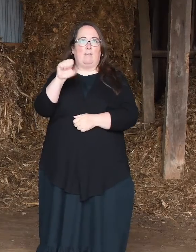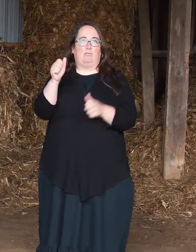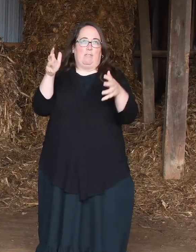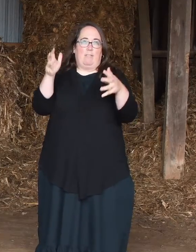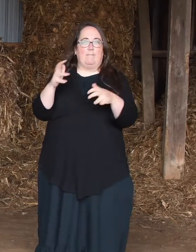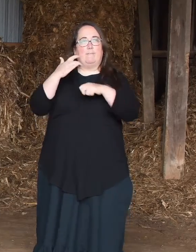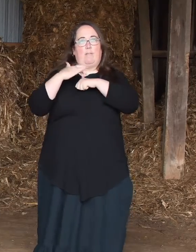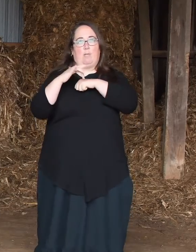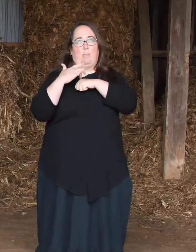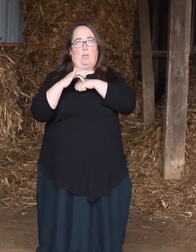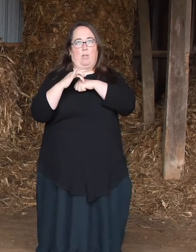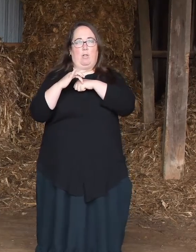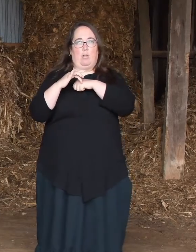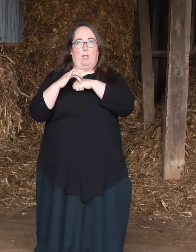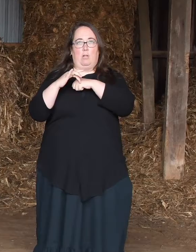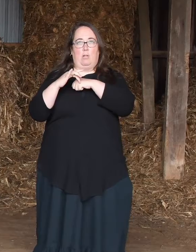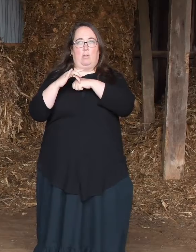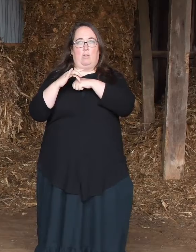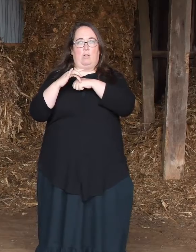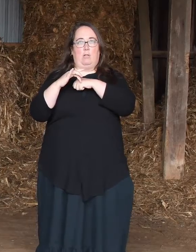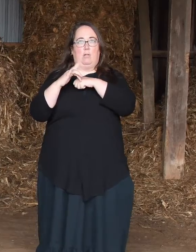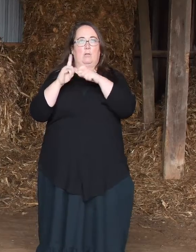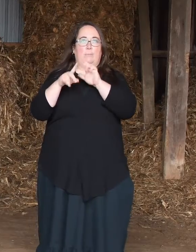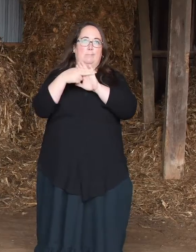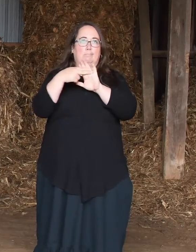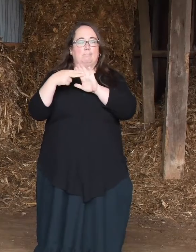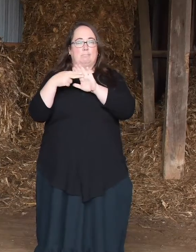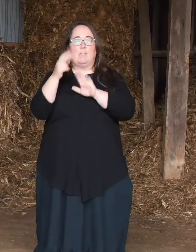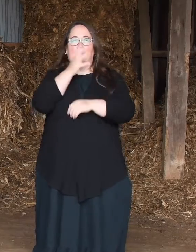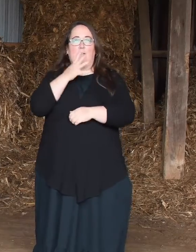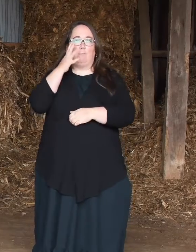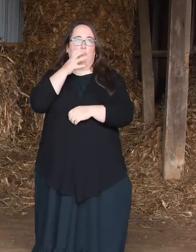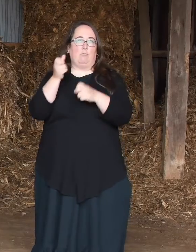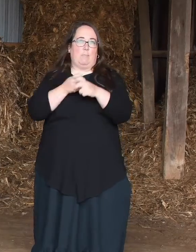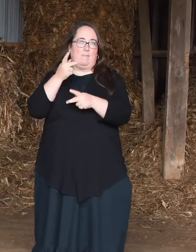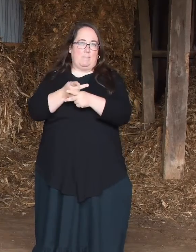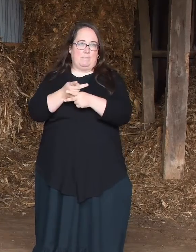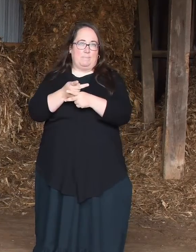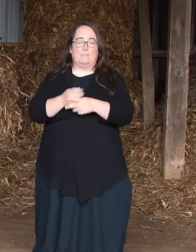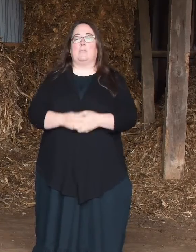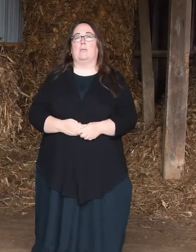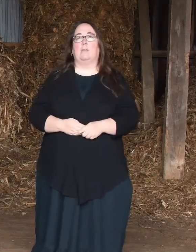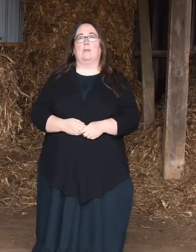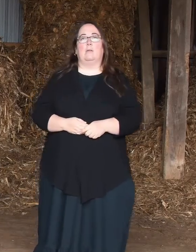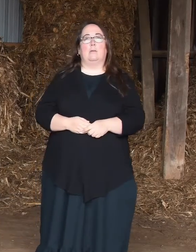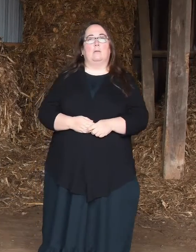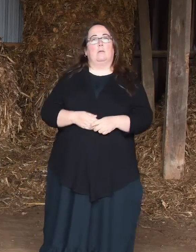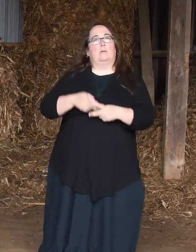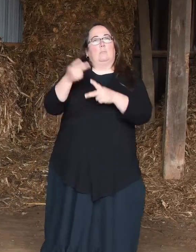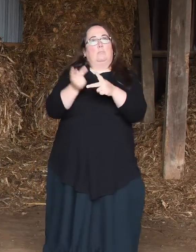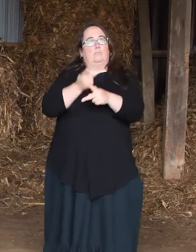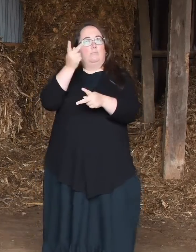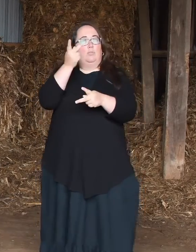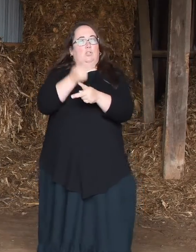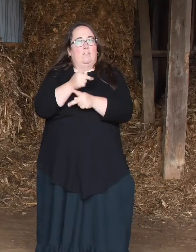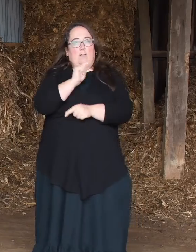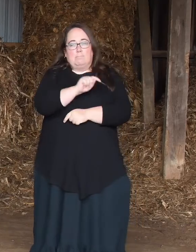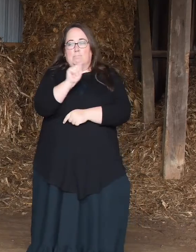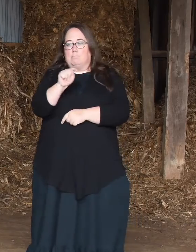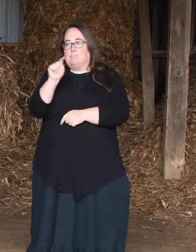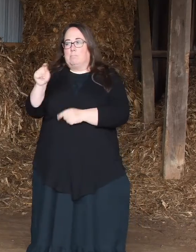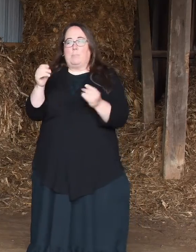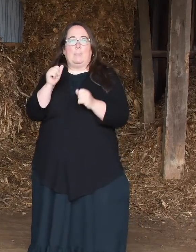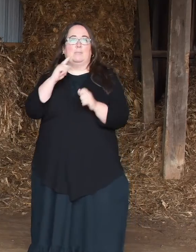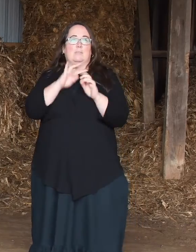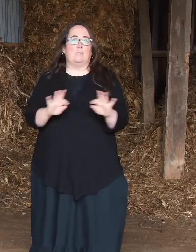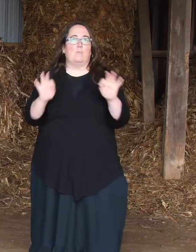still available to be put into agricultural preservation. Preserving these properties is an integral